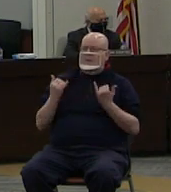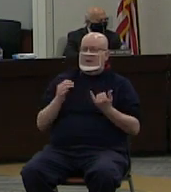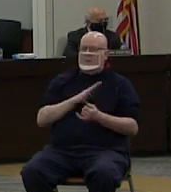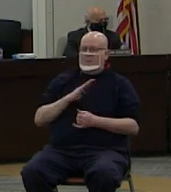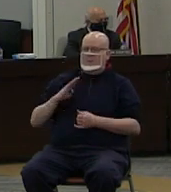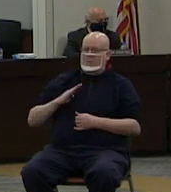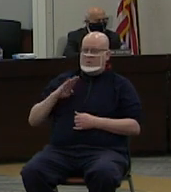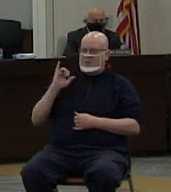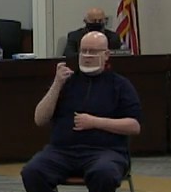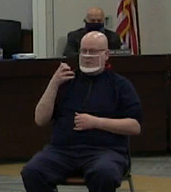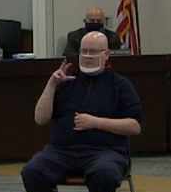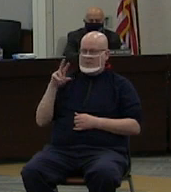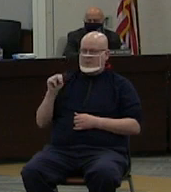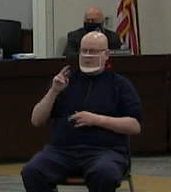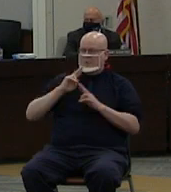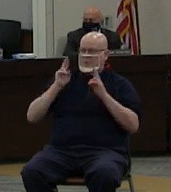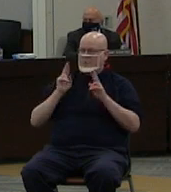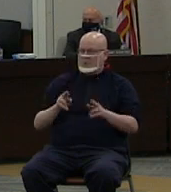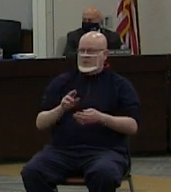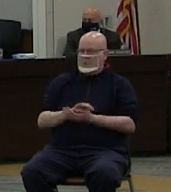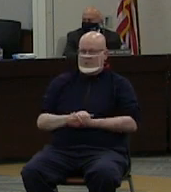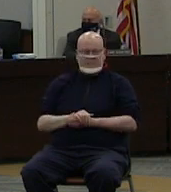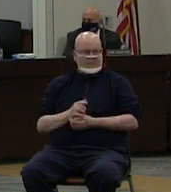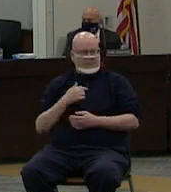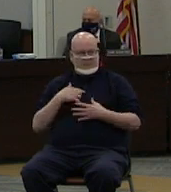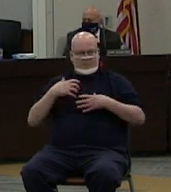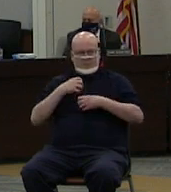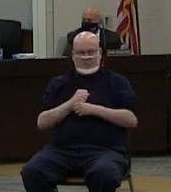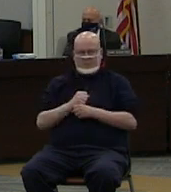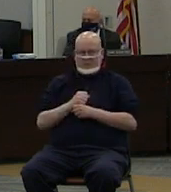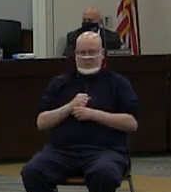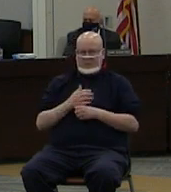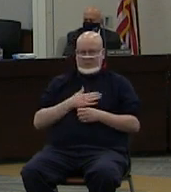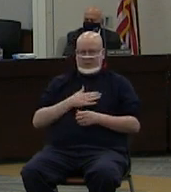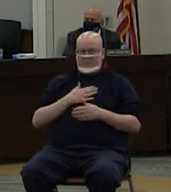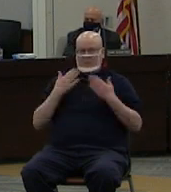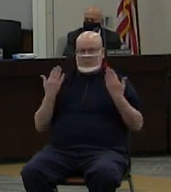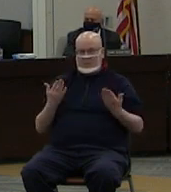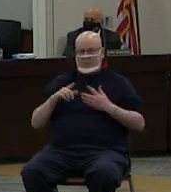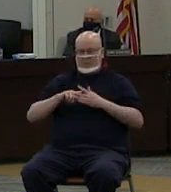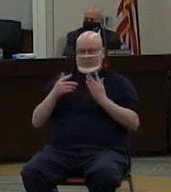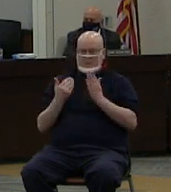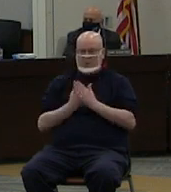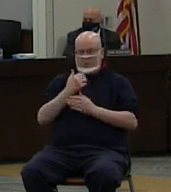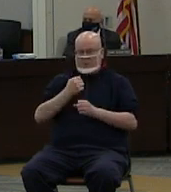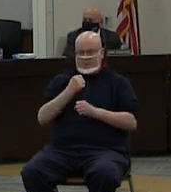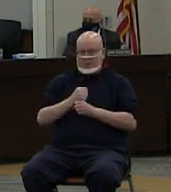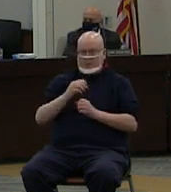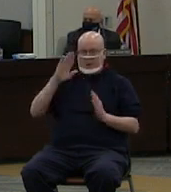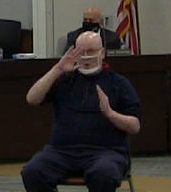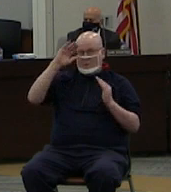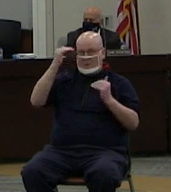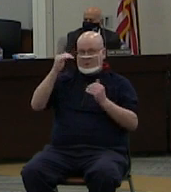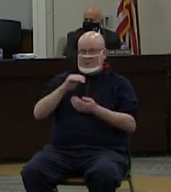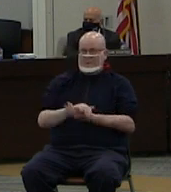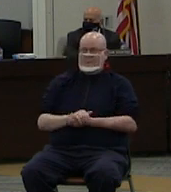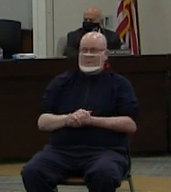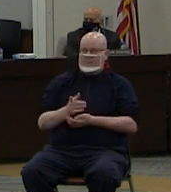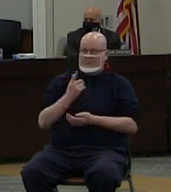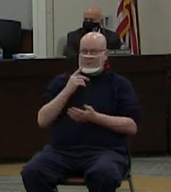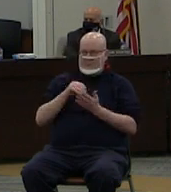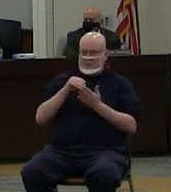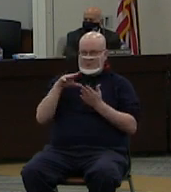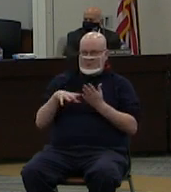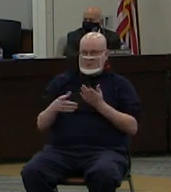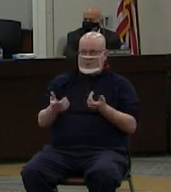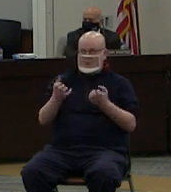reports. I'll just be brief. I'm glad we're here, start the new year. It's hopeful, and I'll say too, with the students coming